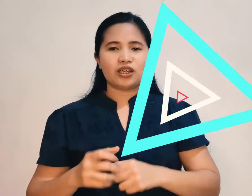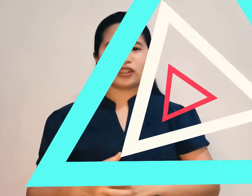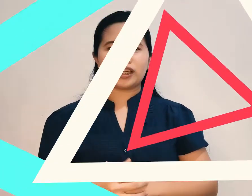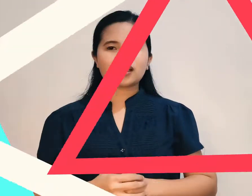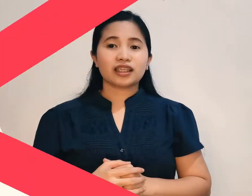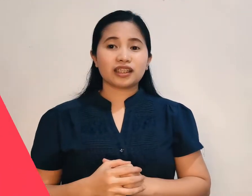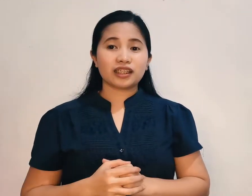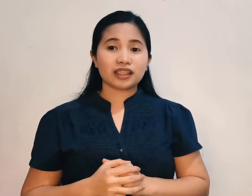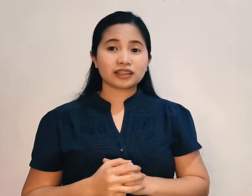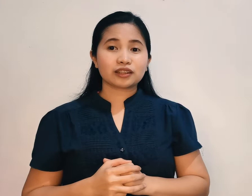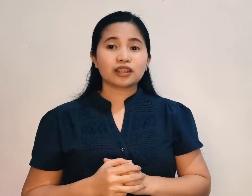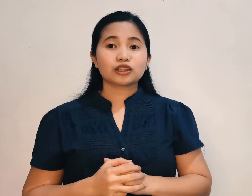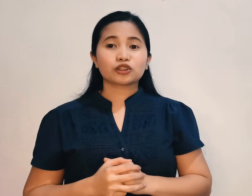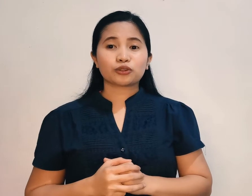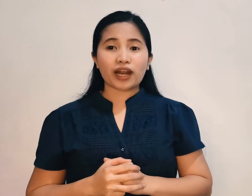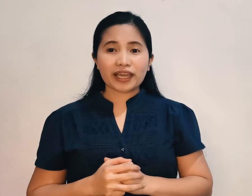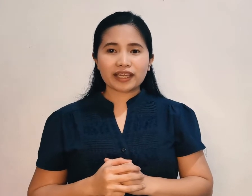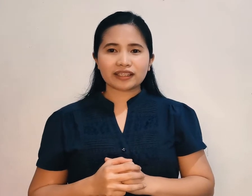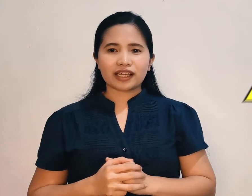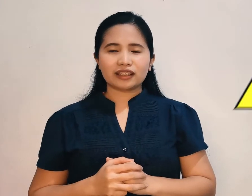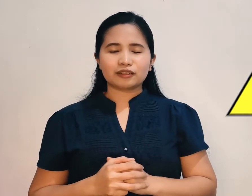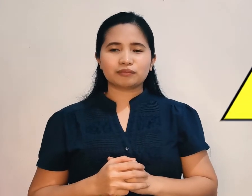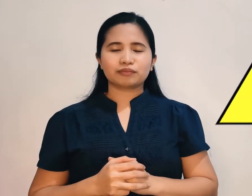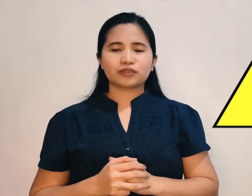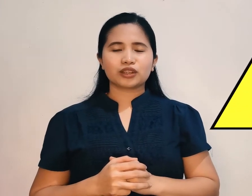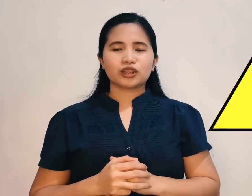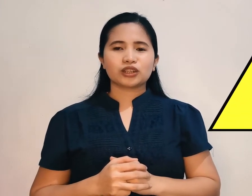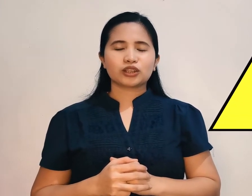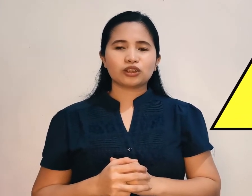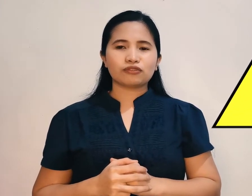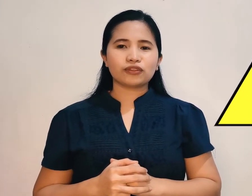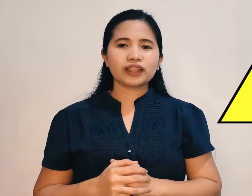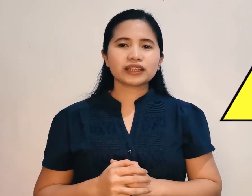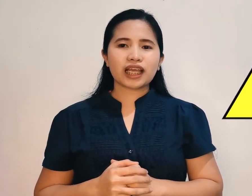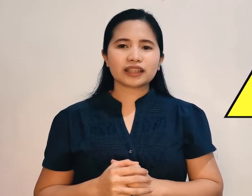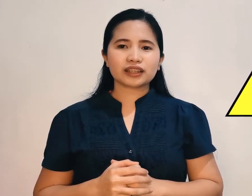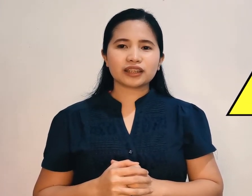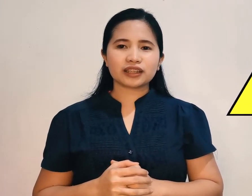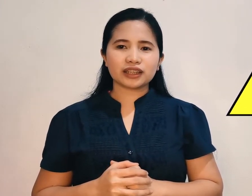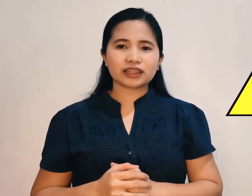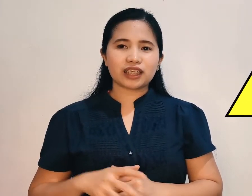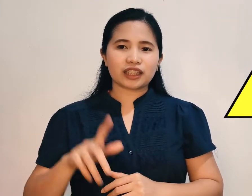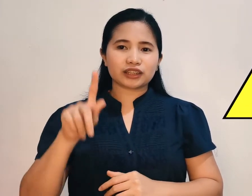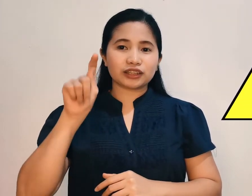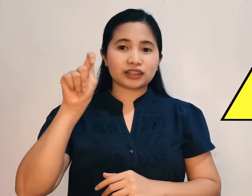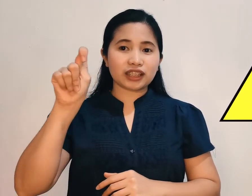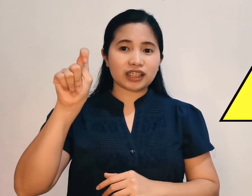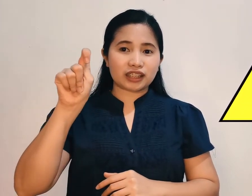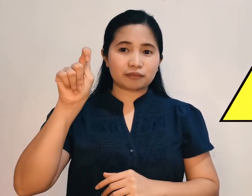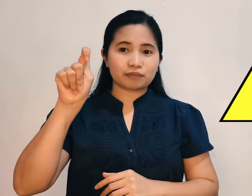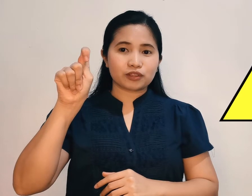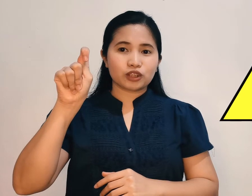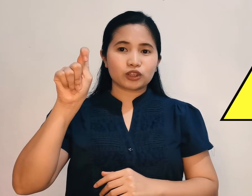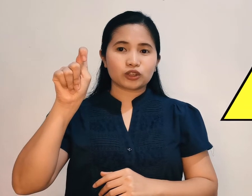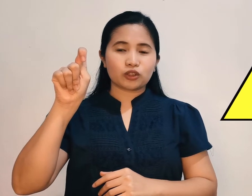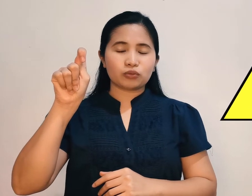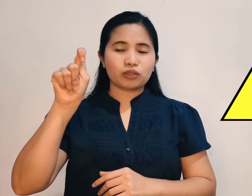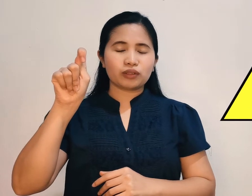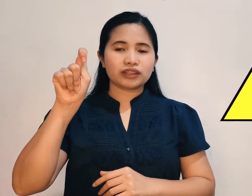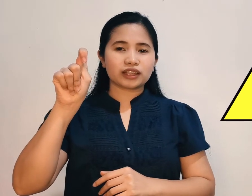Next. Okay, next is triangle. So the first letter is letter T. So we will